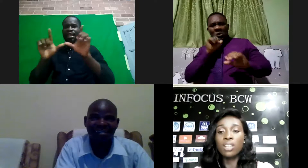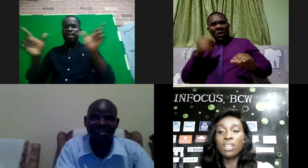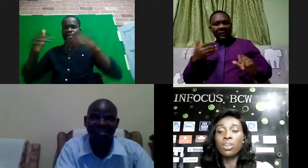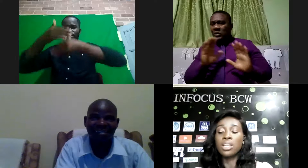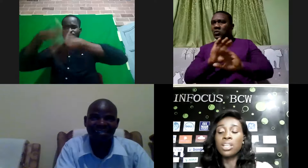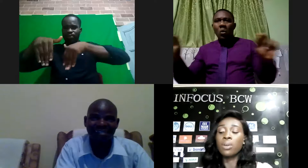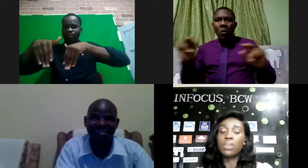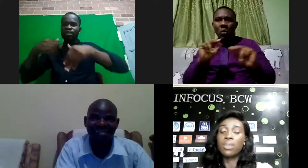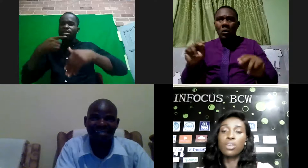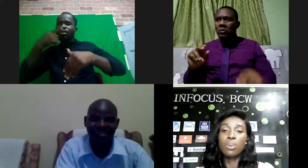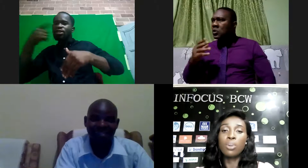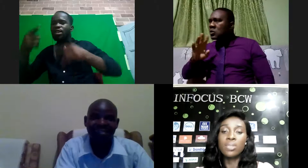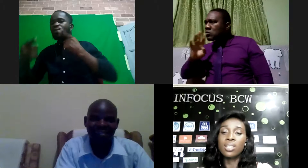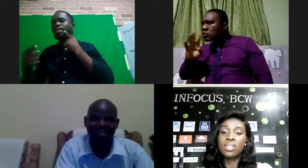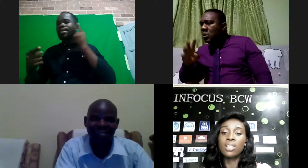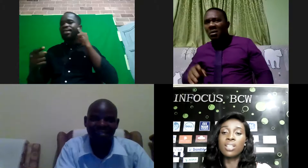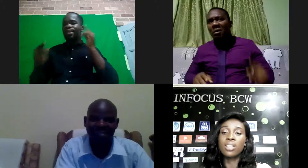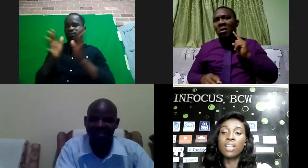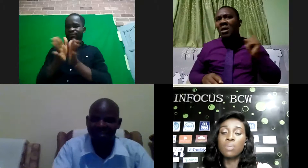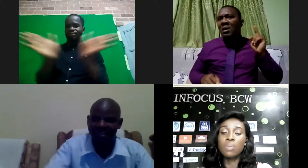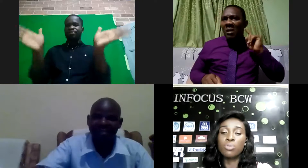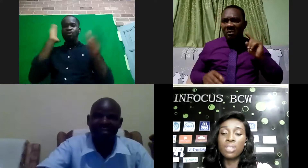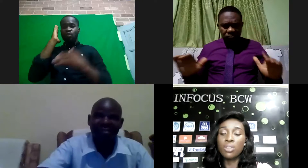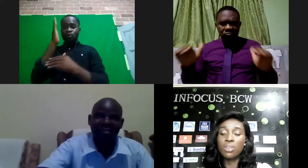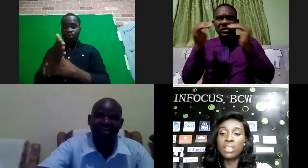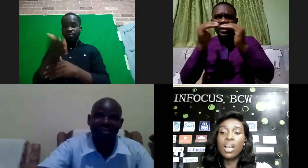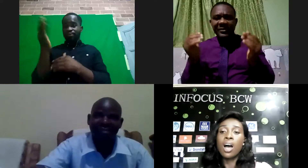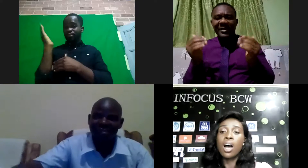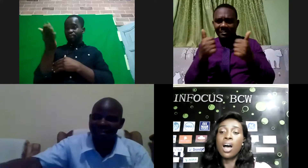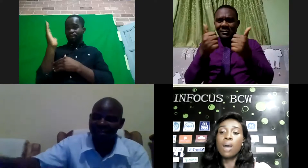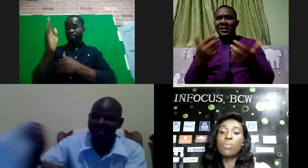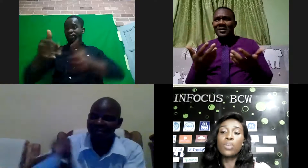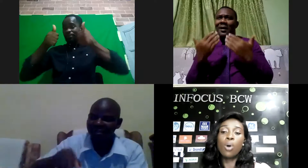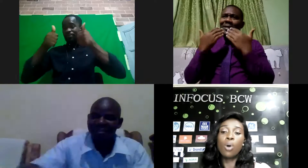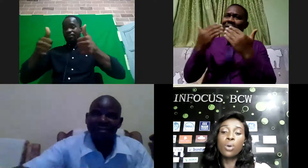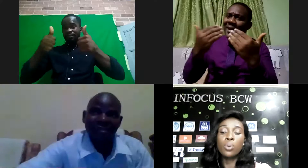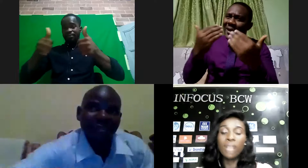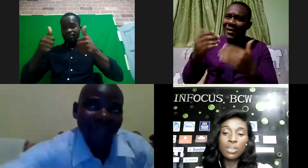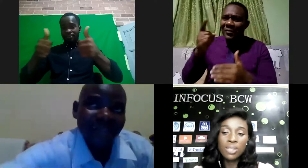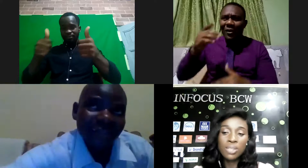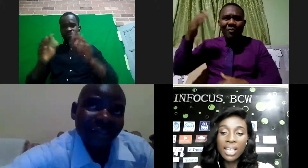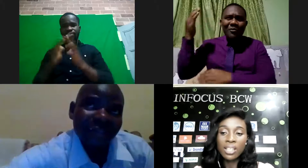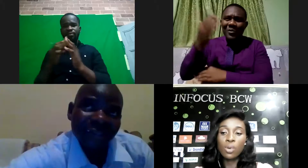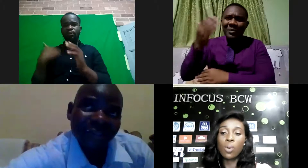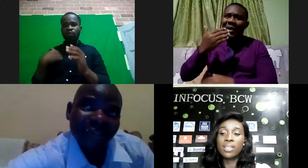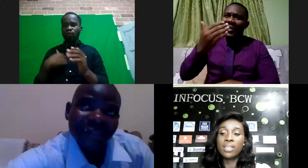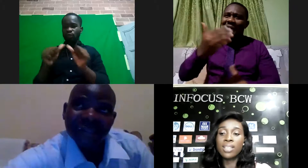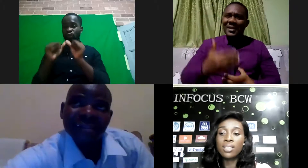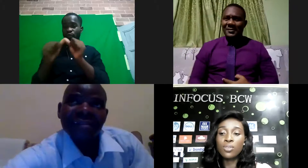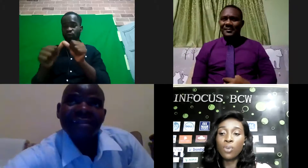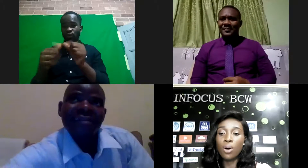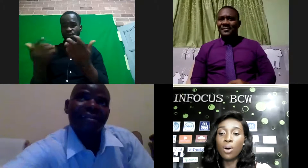hearing and the non-hearing. Thank you. Your presentation has been really great. Moving on, we would like to take the